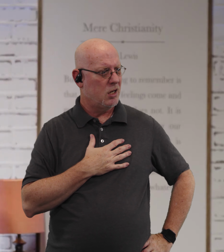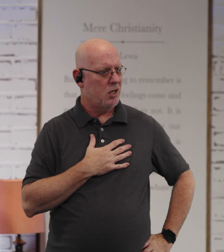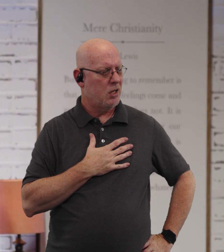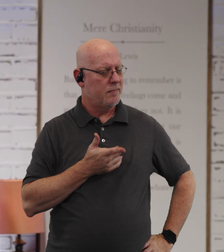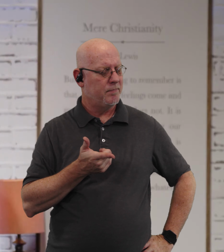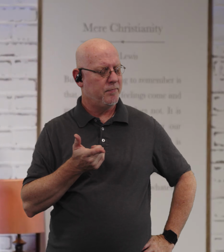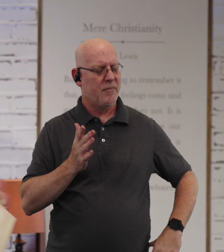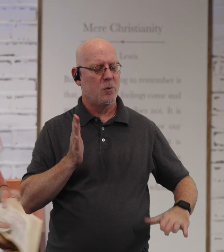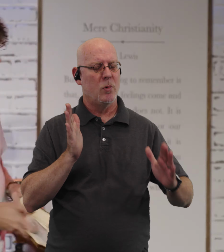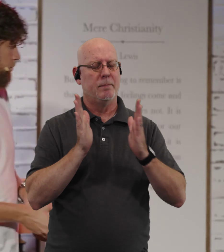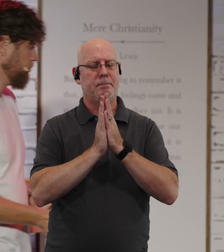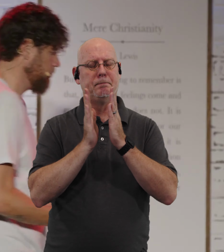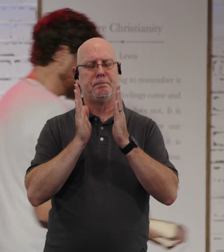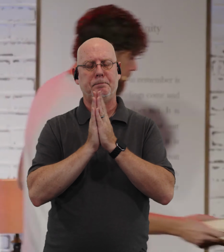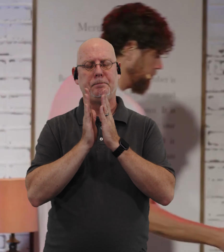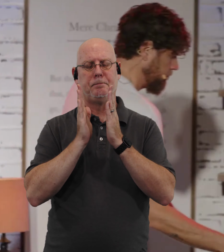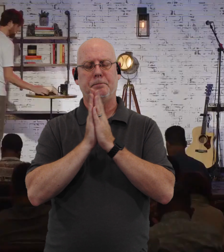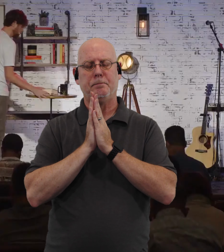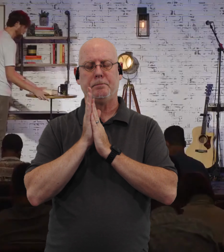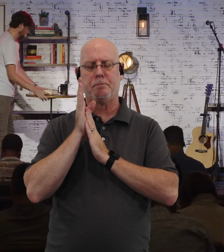Let's pray.